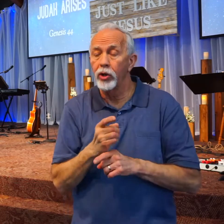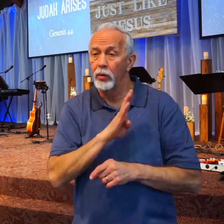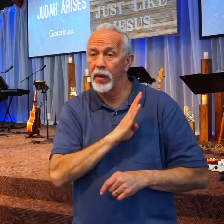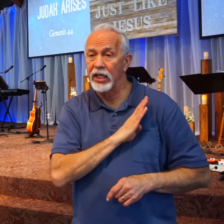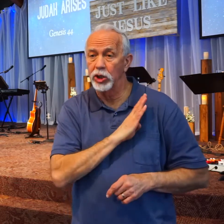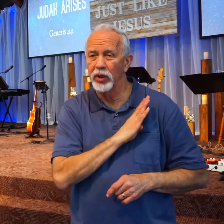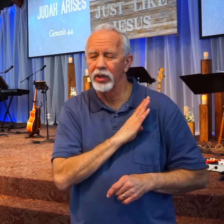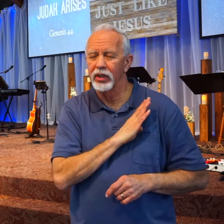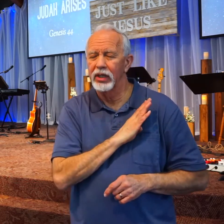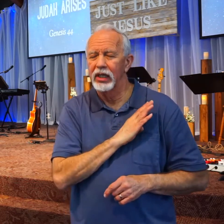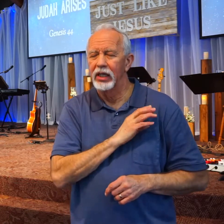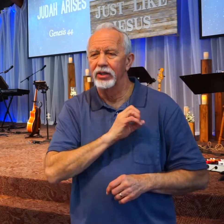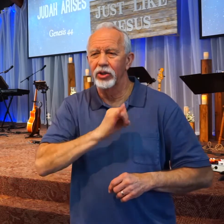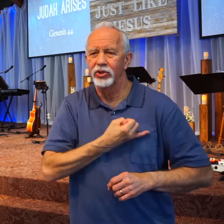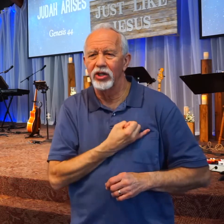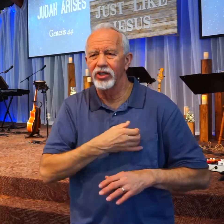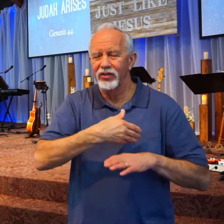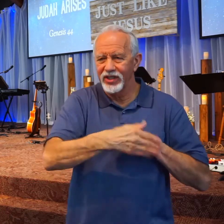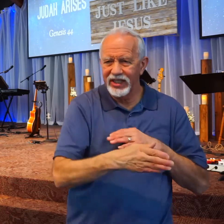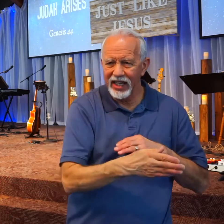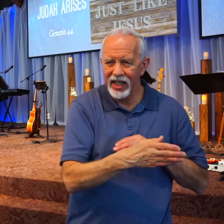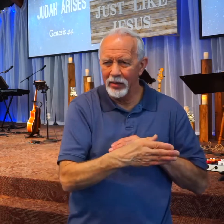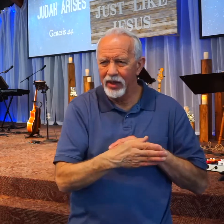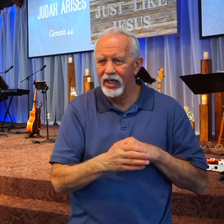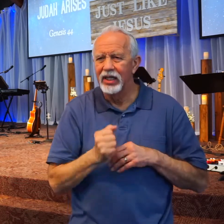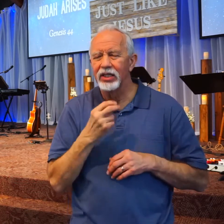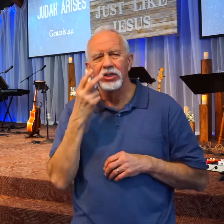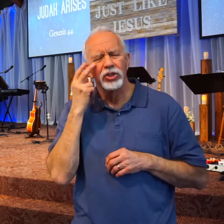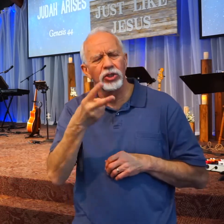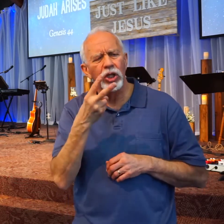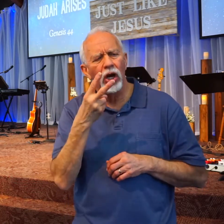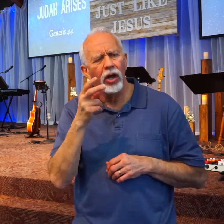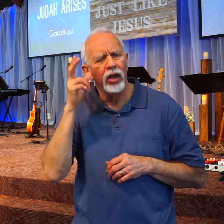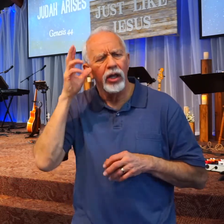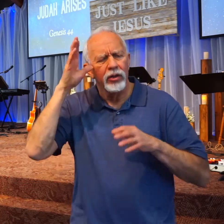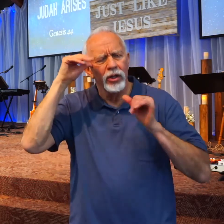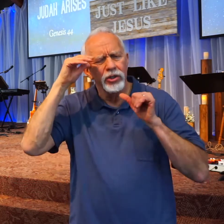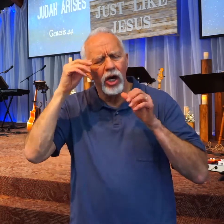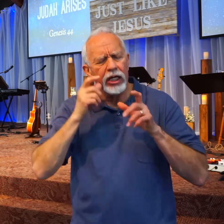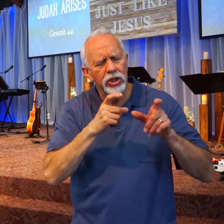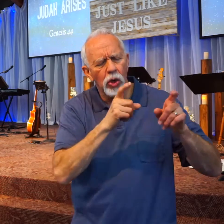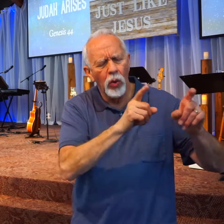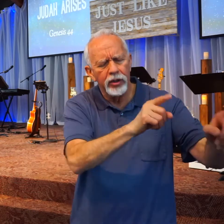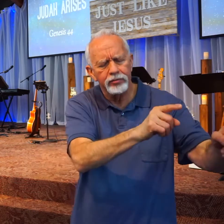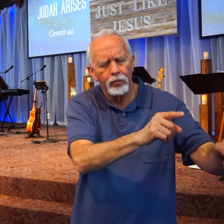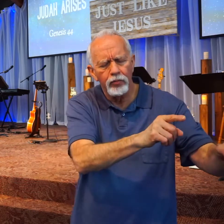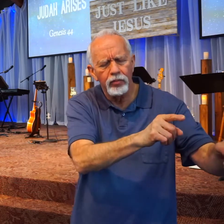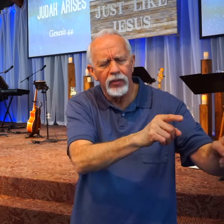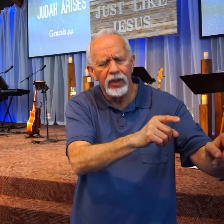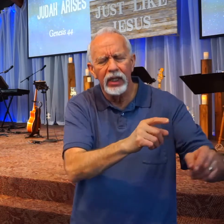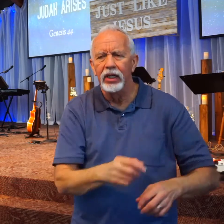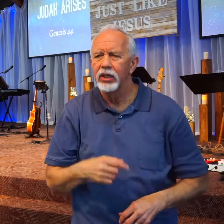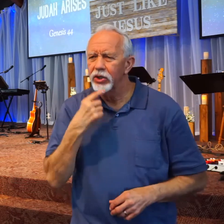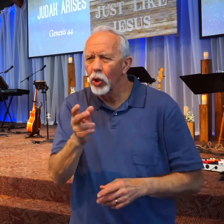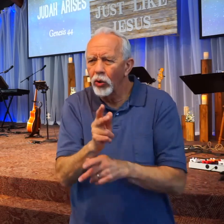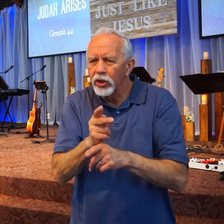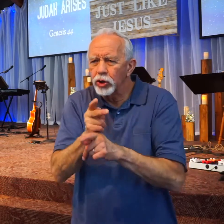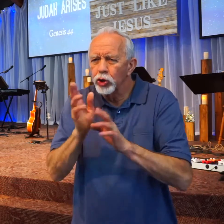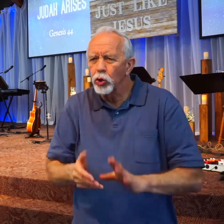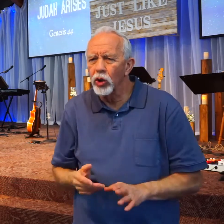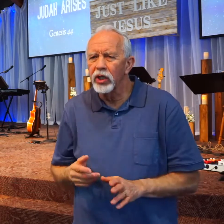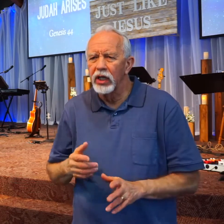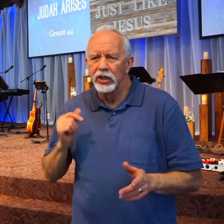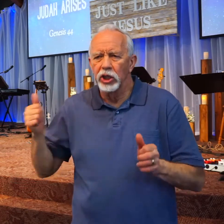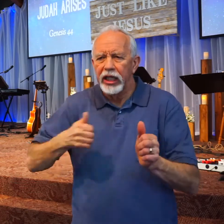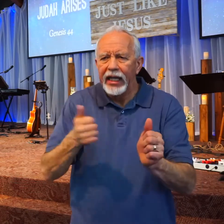off, and once he saw that their donkeys were riding away into the distance, he told his steward to run them down. And so he